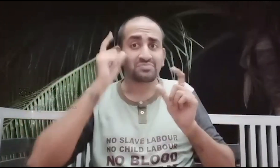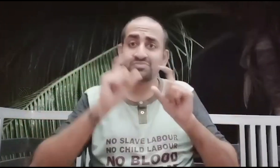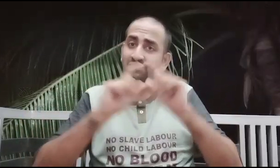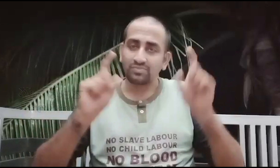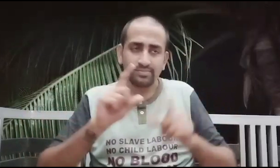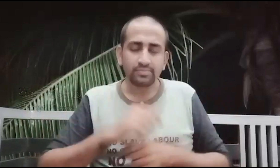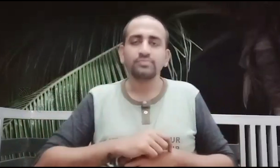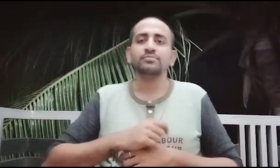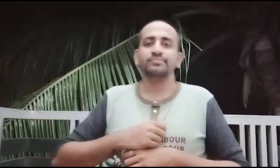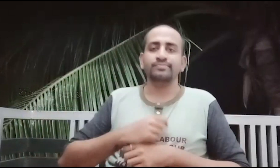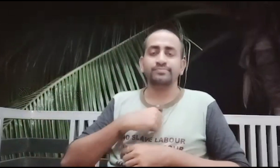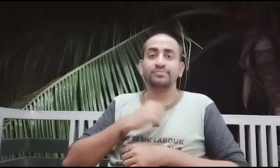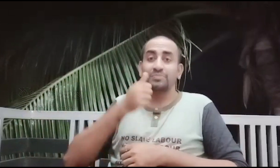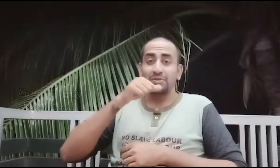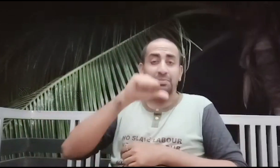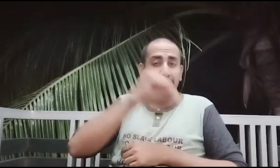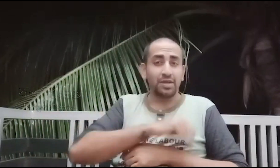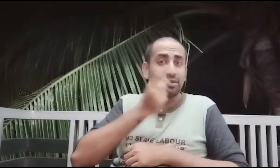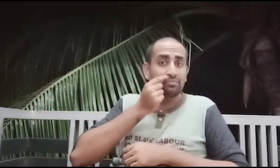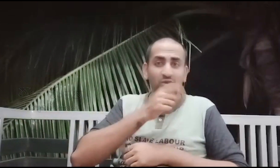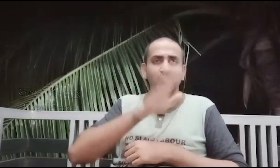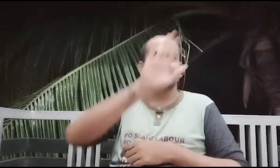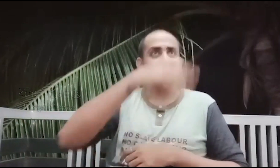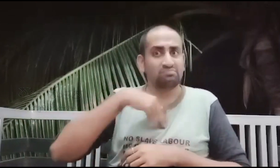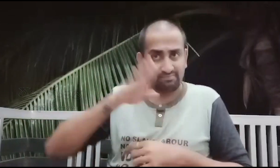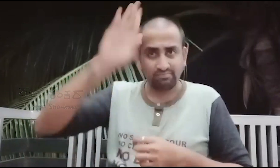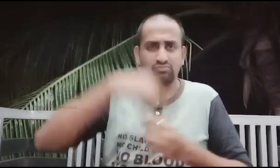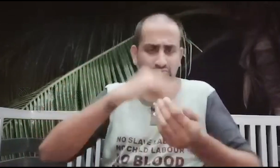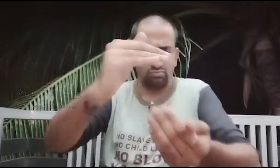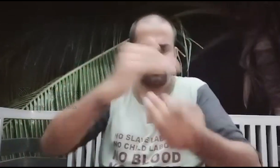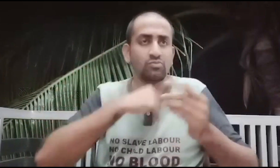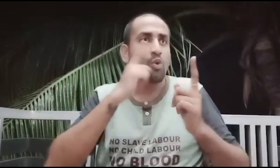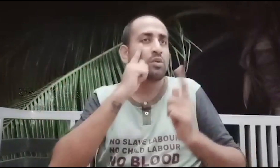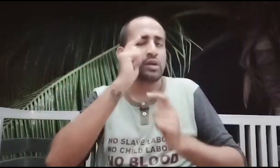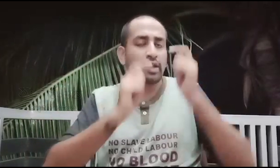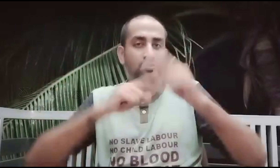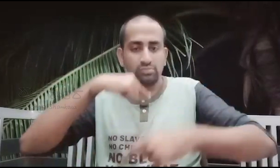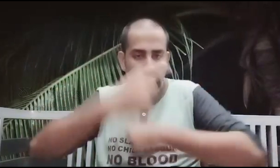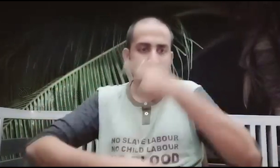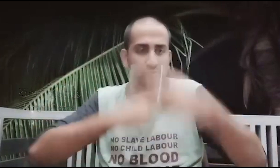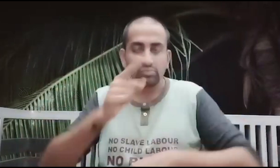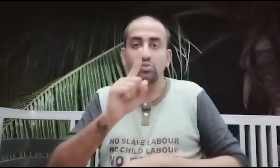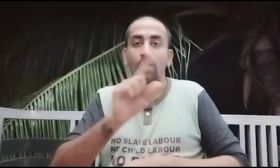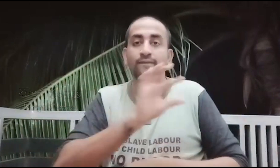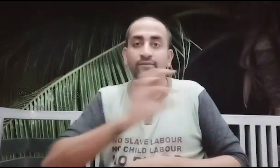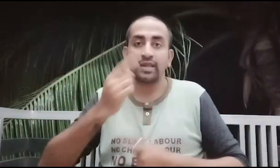The color's still white." The bad man says, No. "I saw